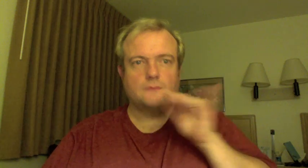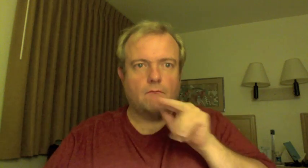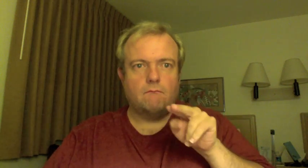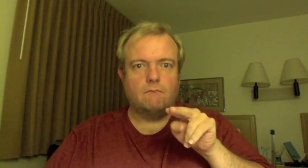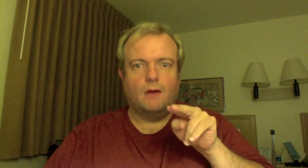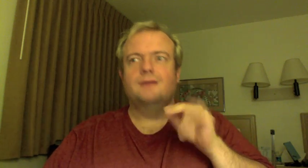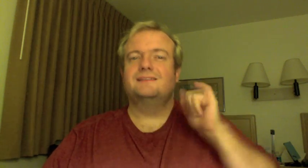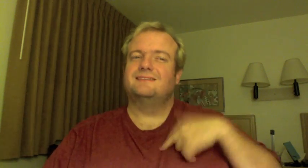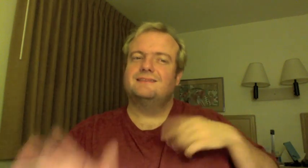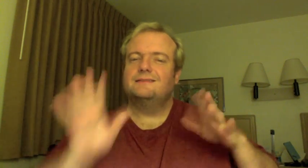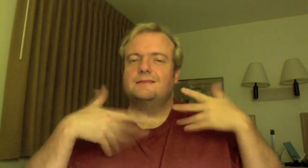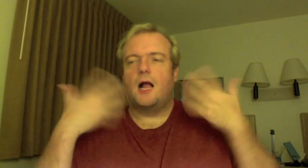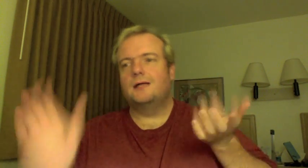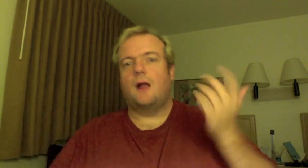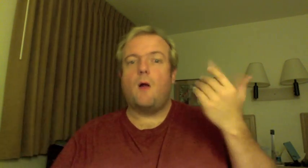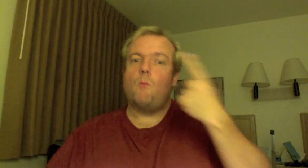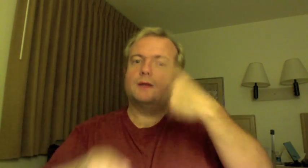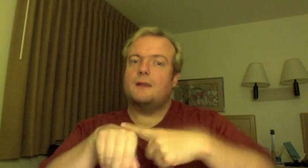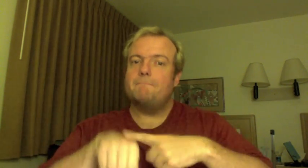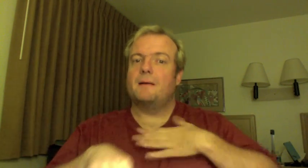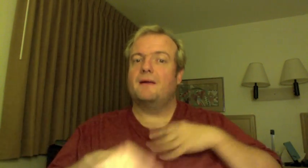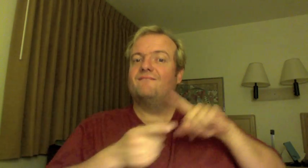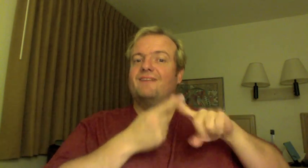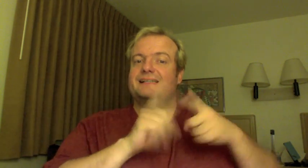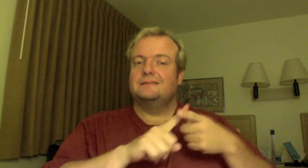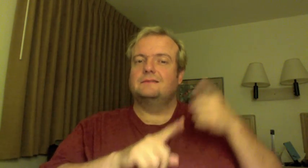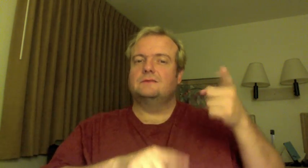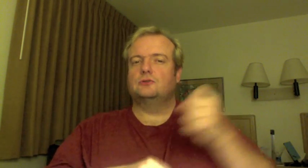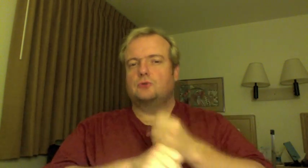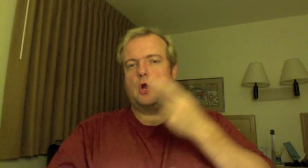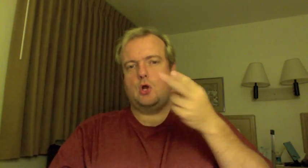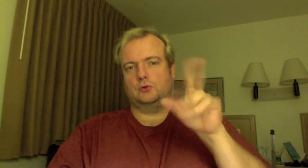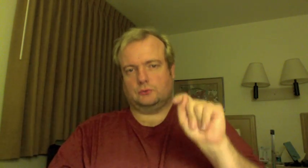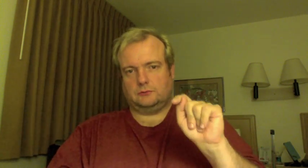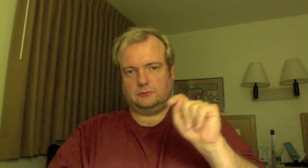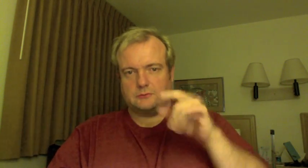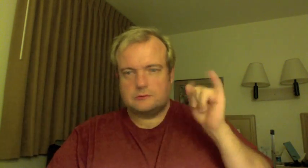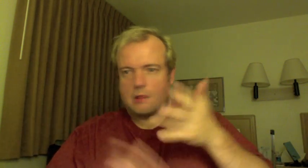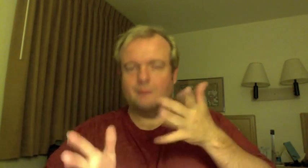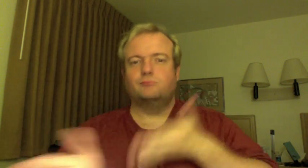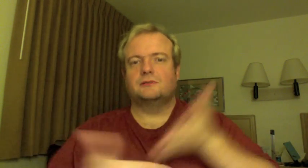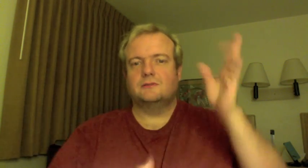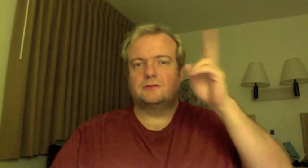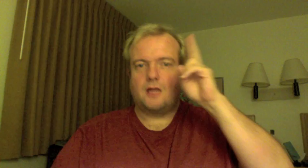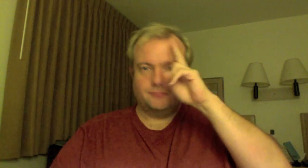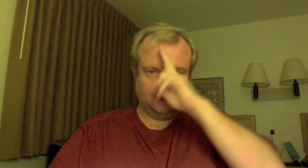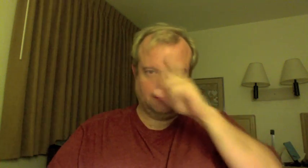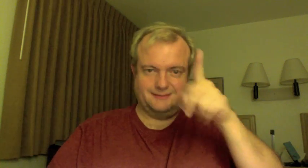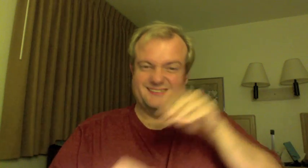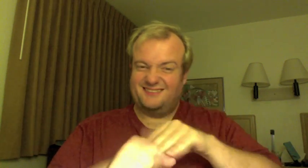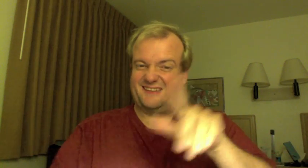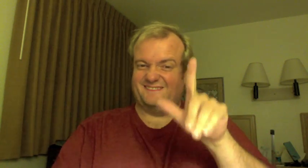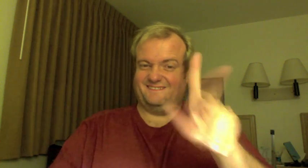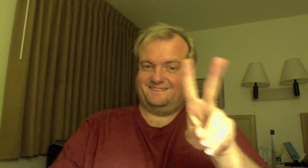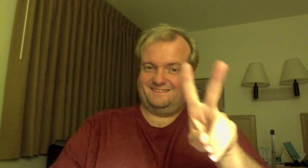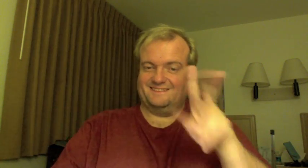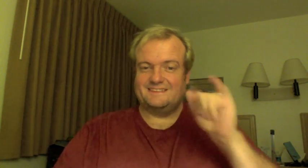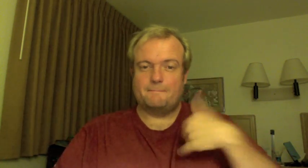arrive. If there is an earthquake, let's hope the building behaves very well. But for the construction crew, the challenges are